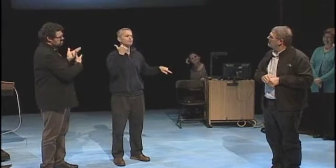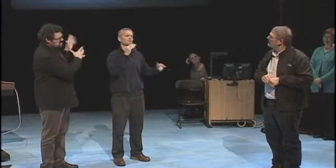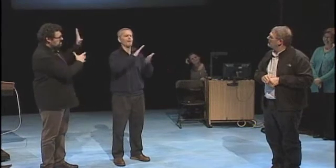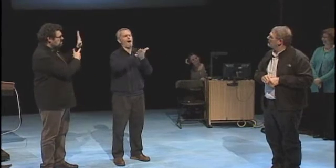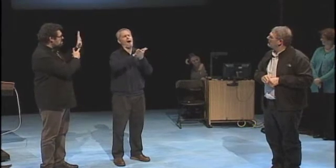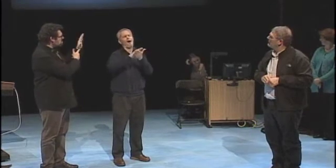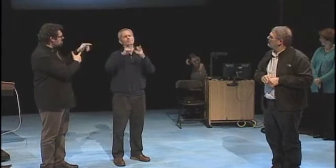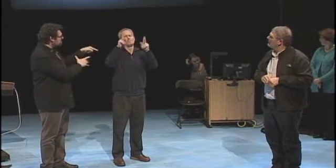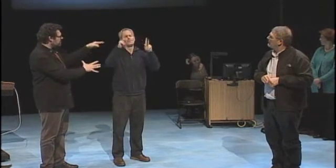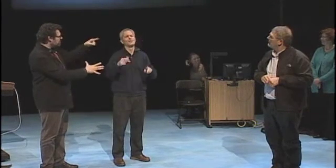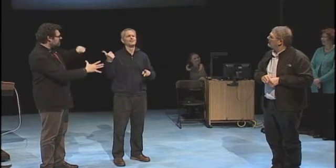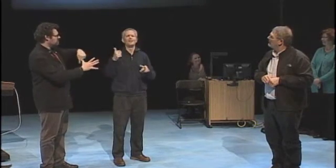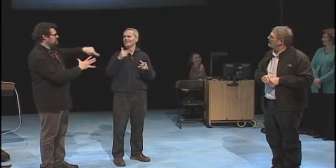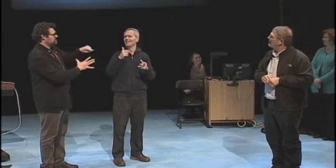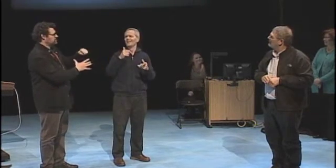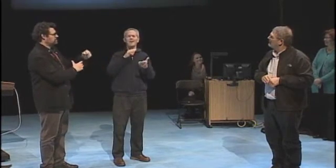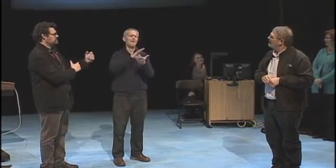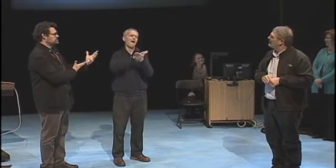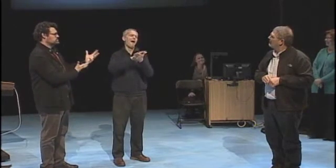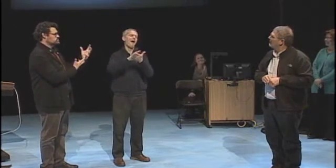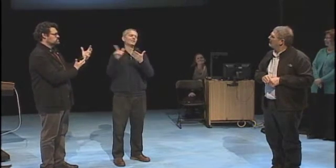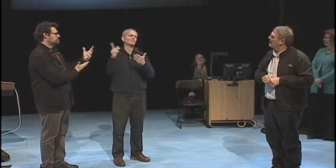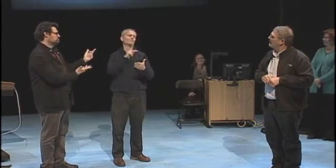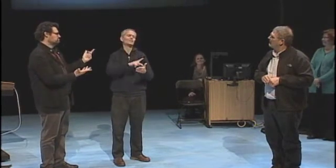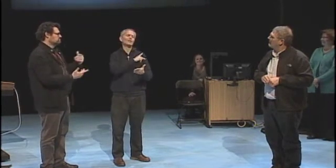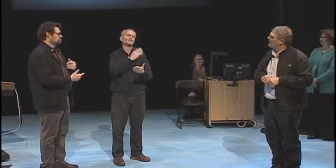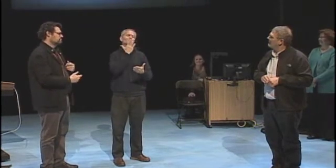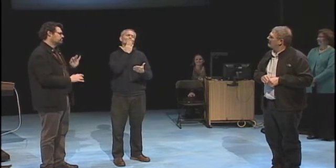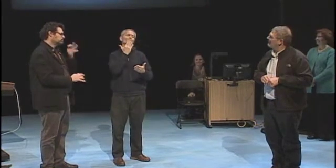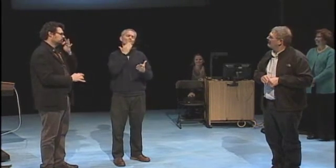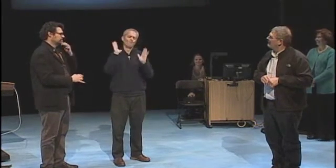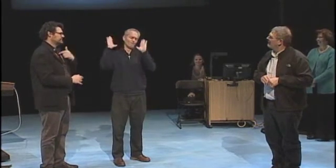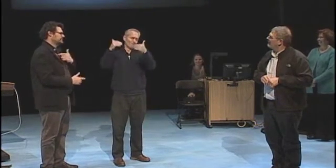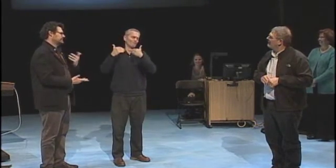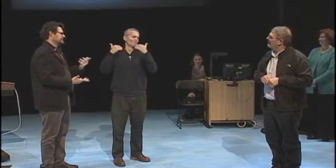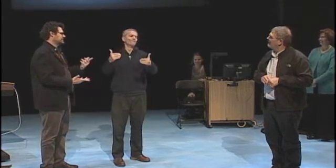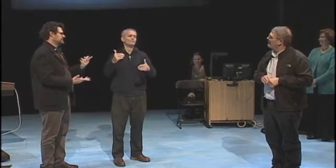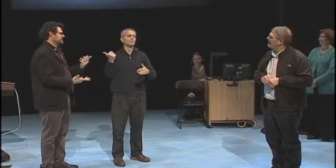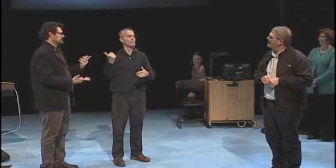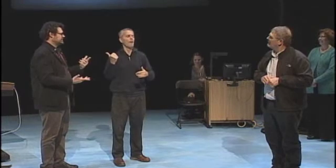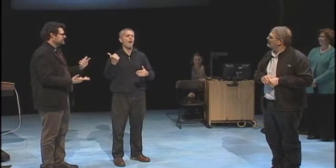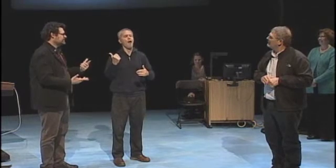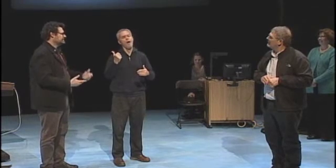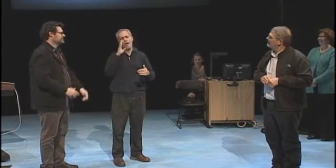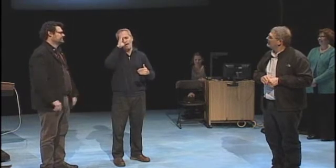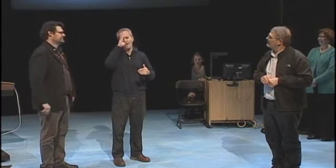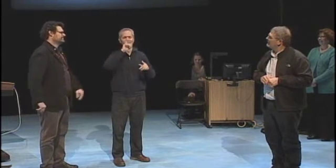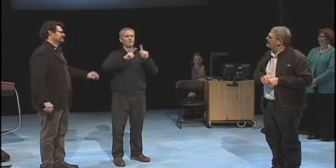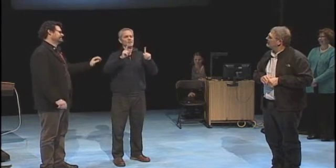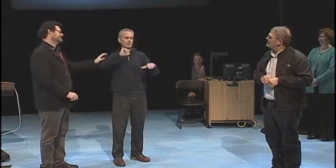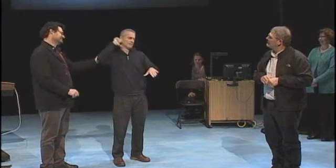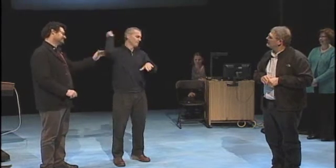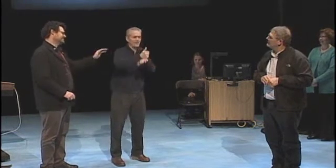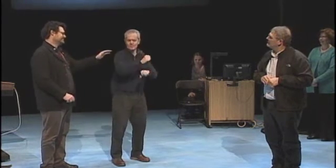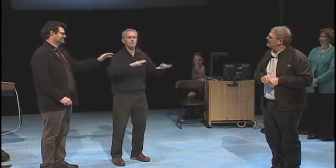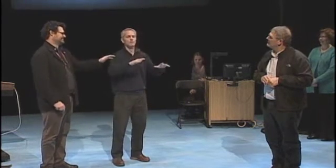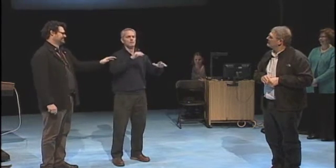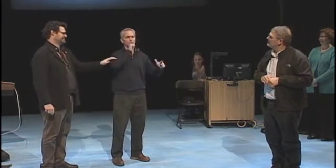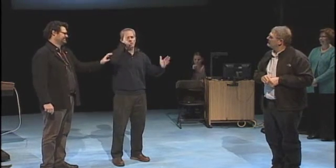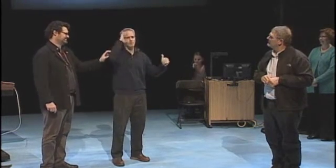The friend that I had in the government was a lovely person, very sweet woman. And to have